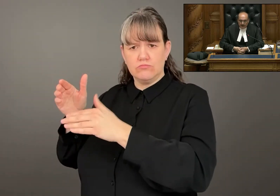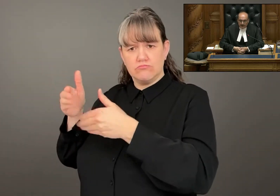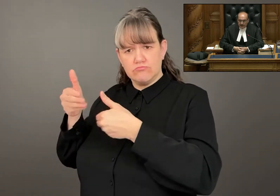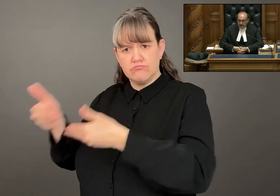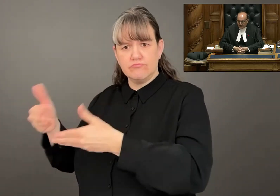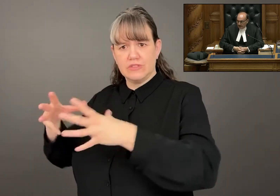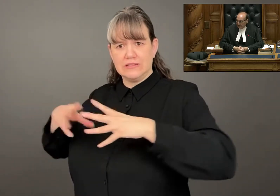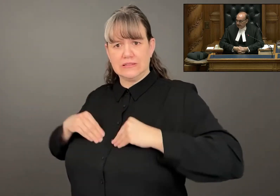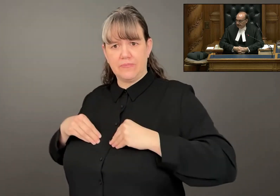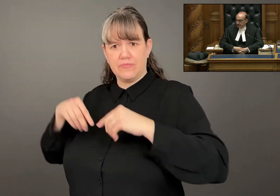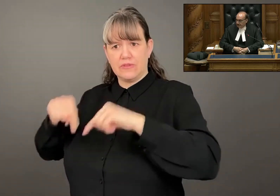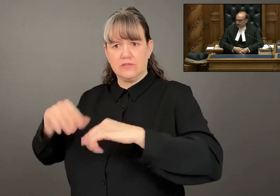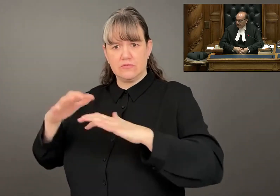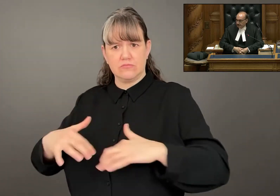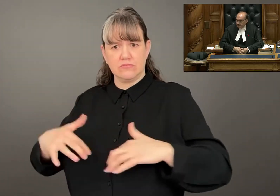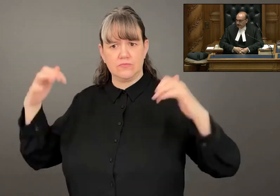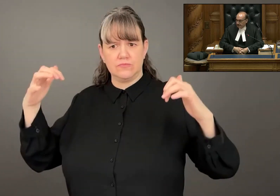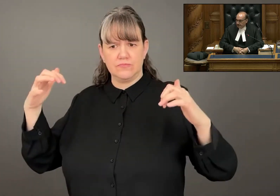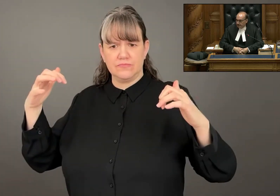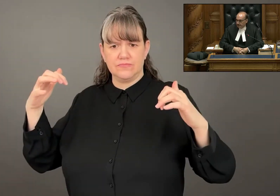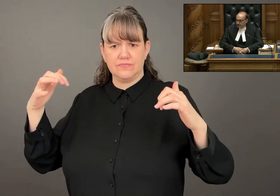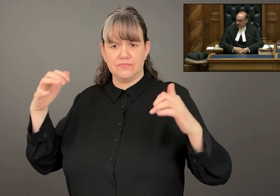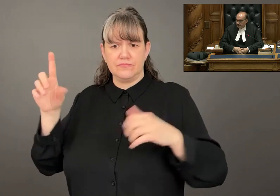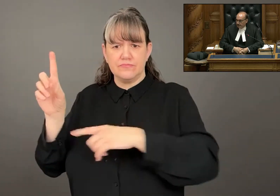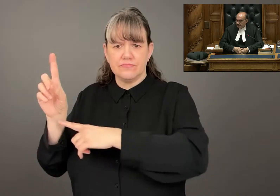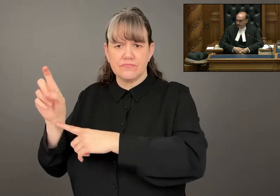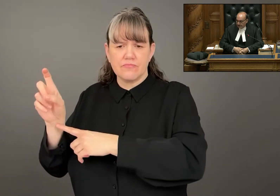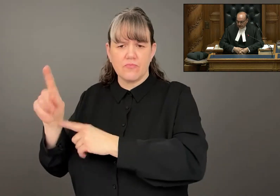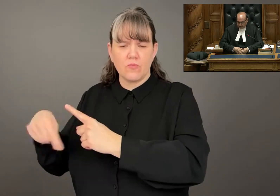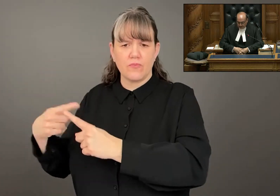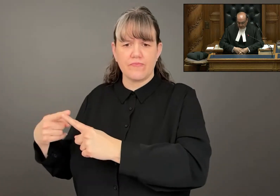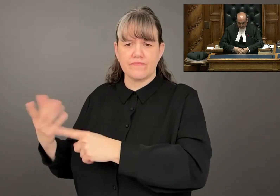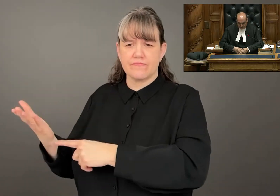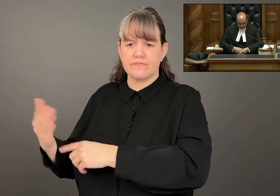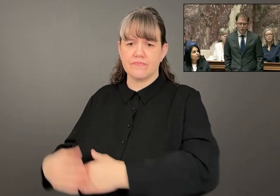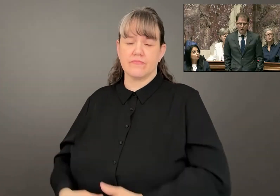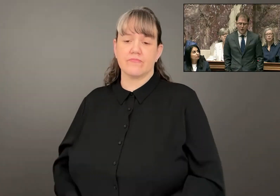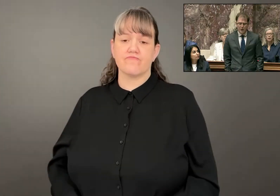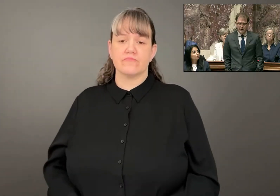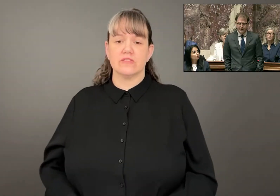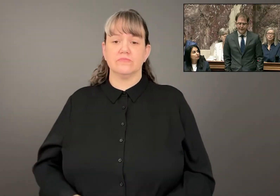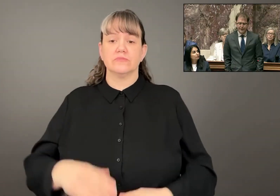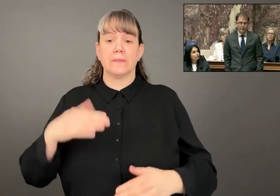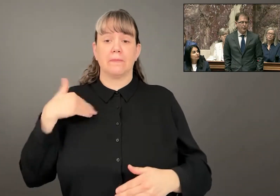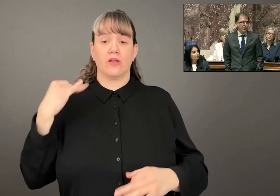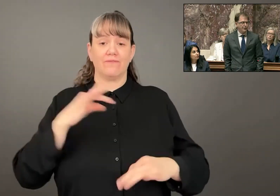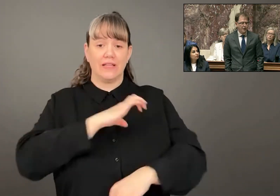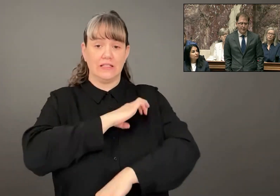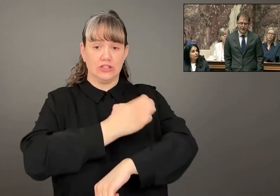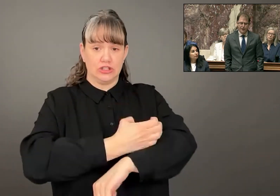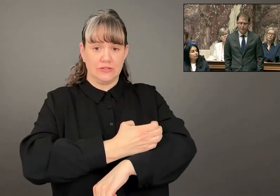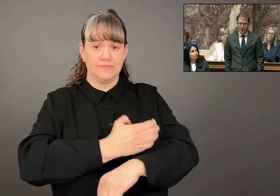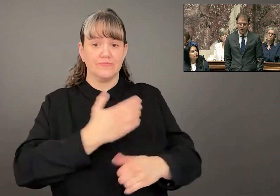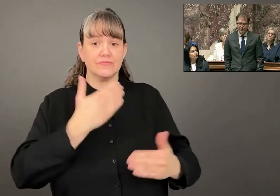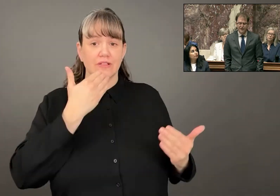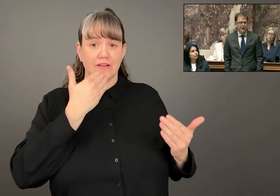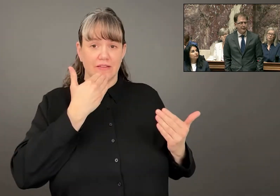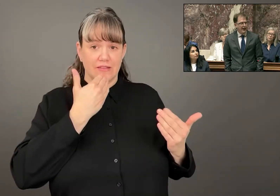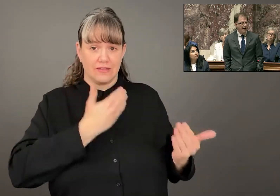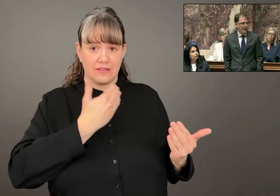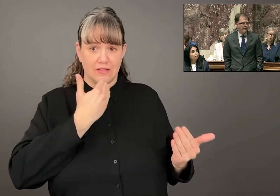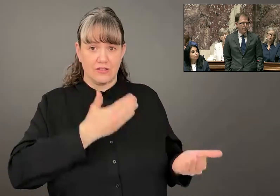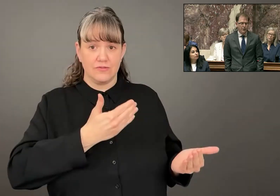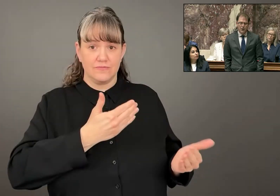Minister of Energy. Well, thank you very much, Honourable Speaker. And as you know, the Government of British Columbia is part of a